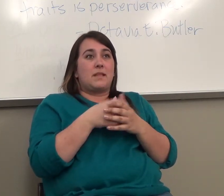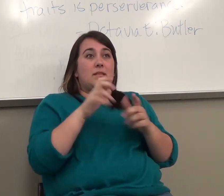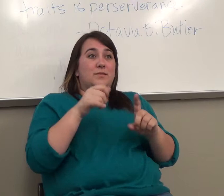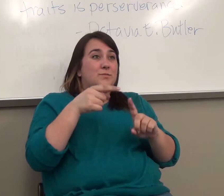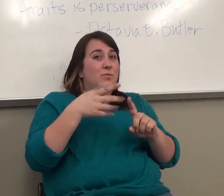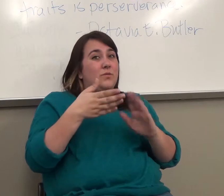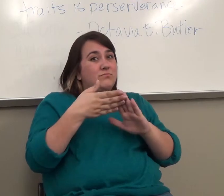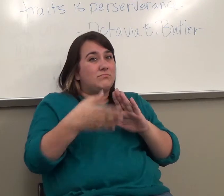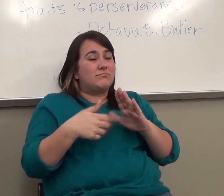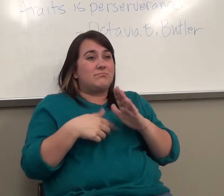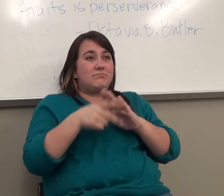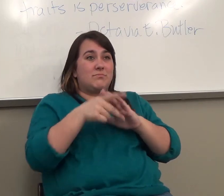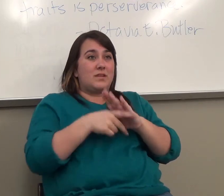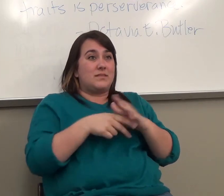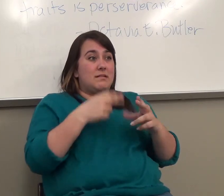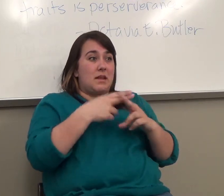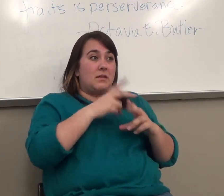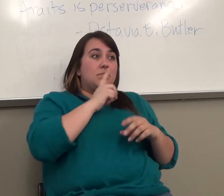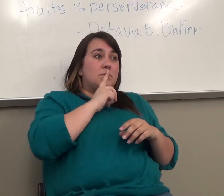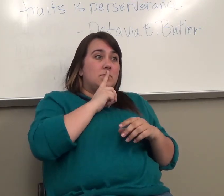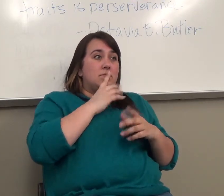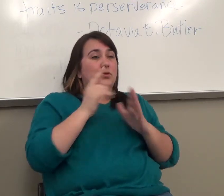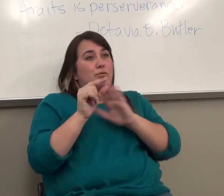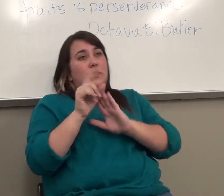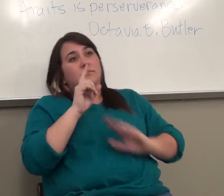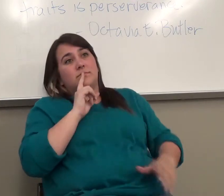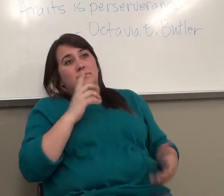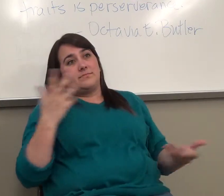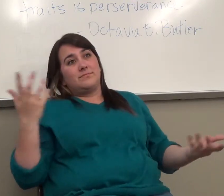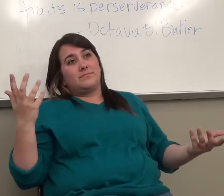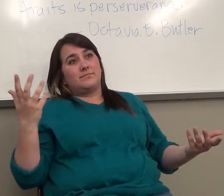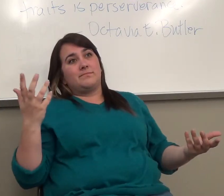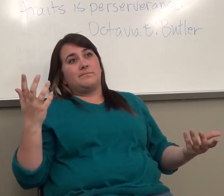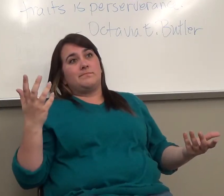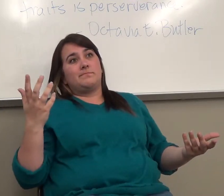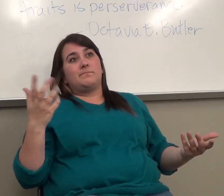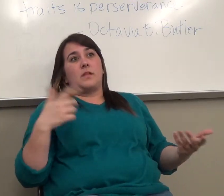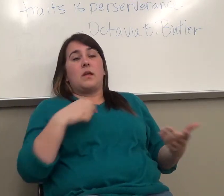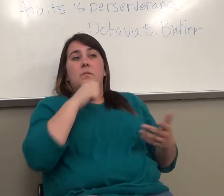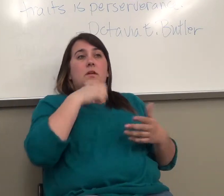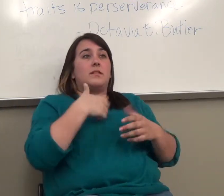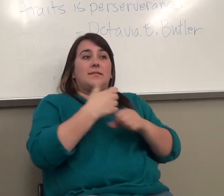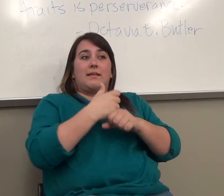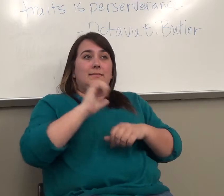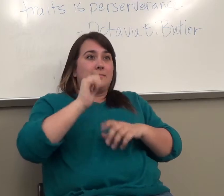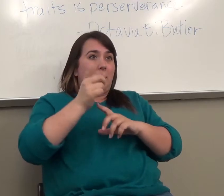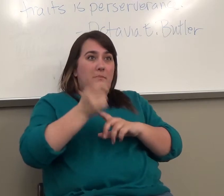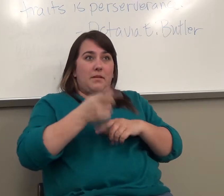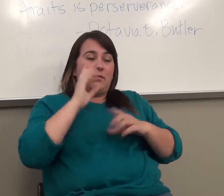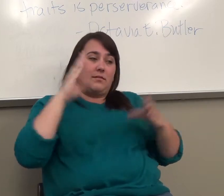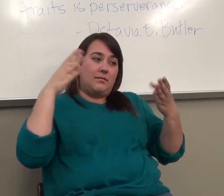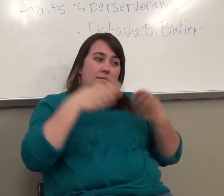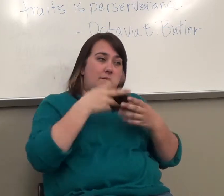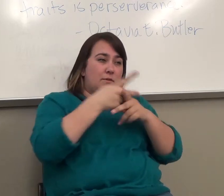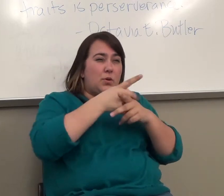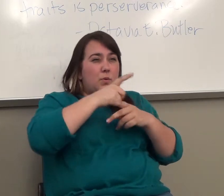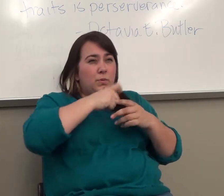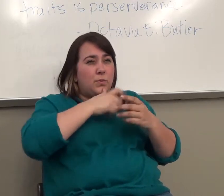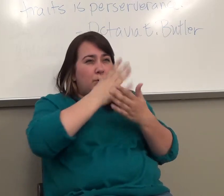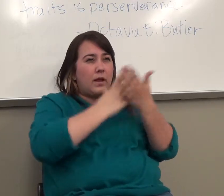is no name, no grade. So I'm not spending that 10 minutes that I used to spend trying to figure out whose paper it